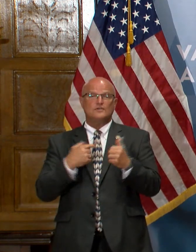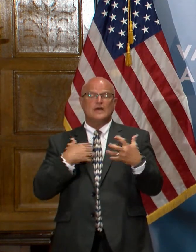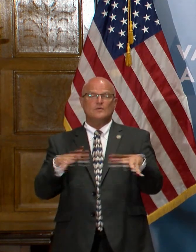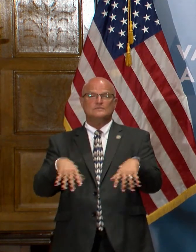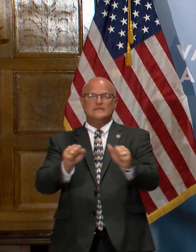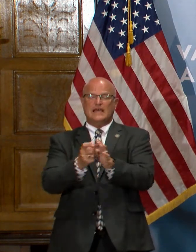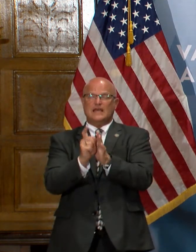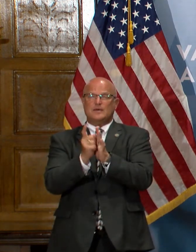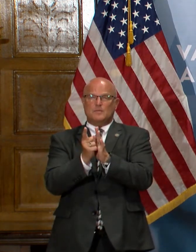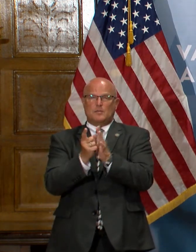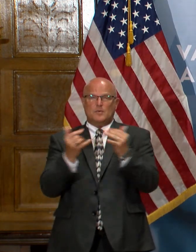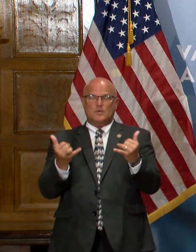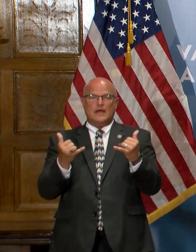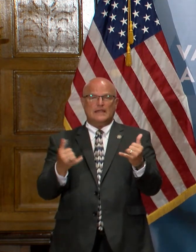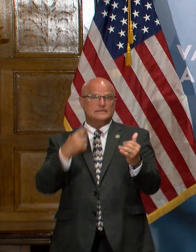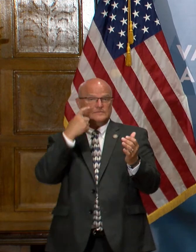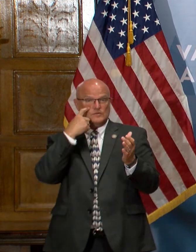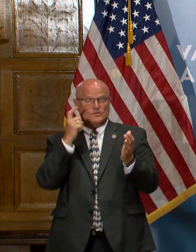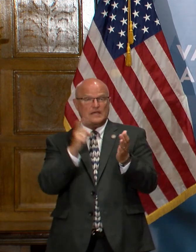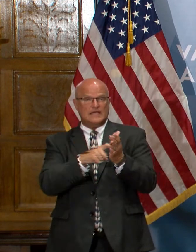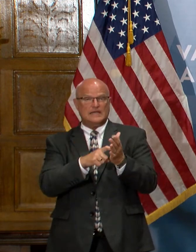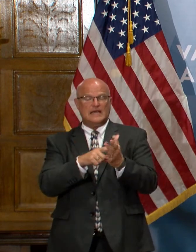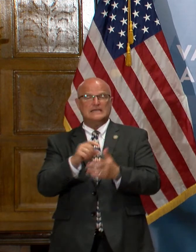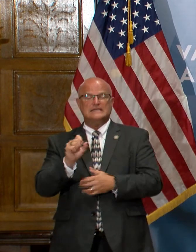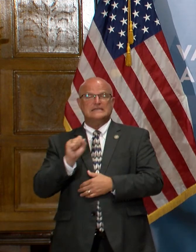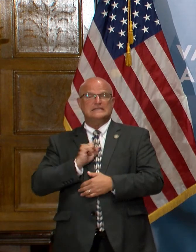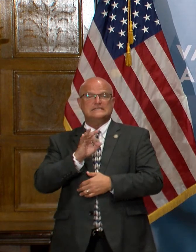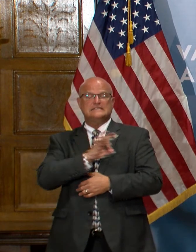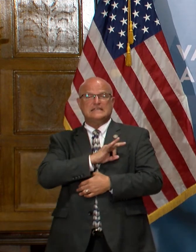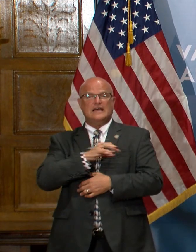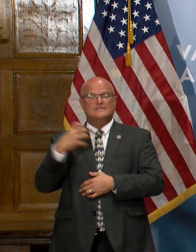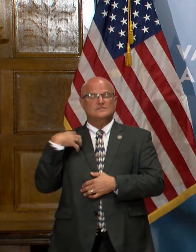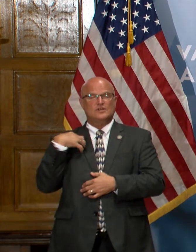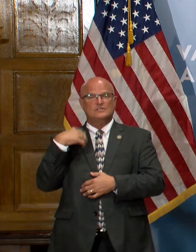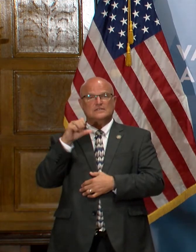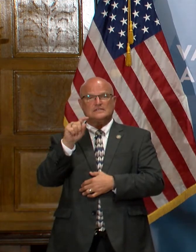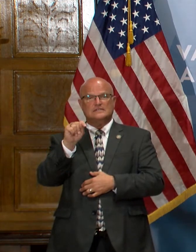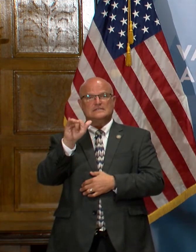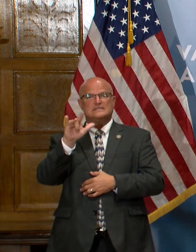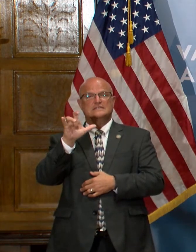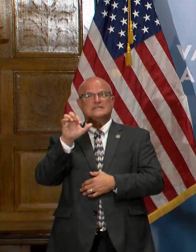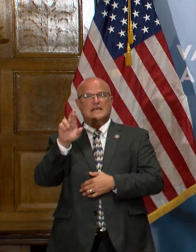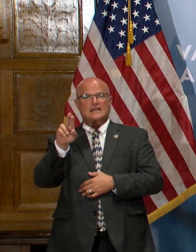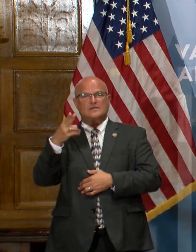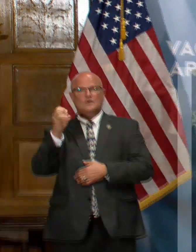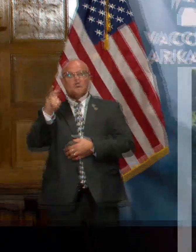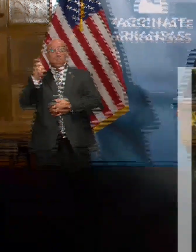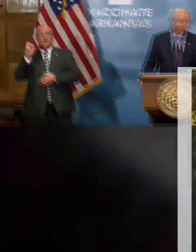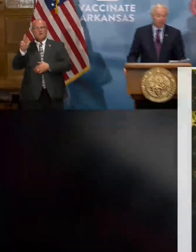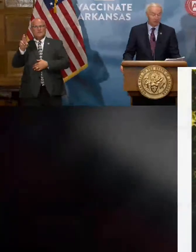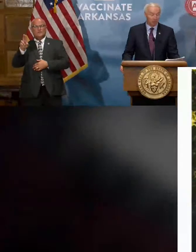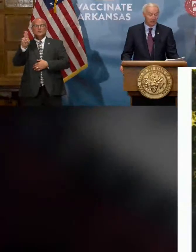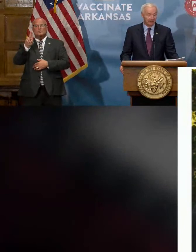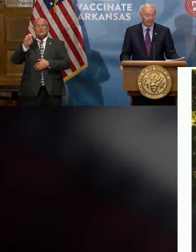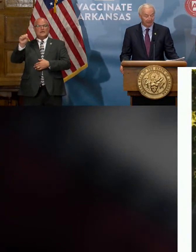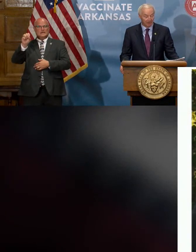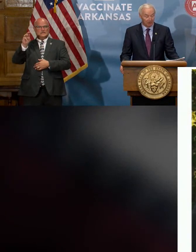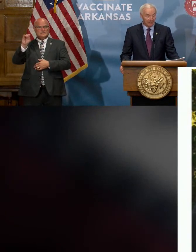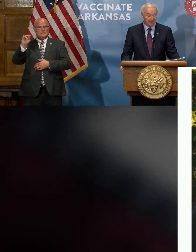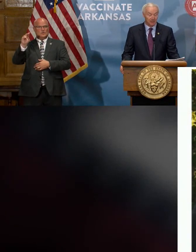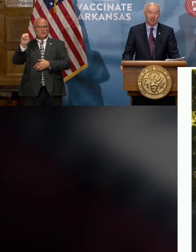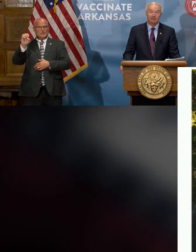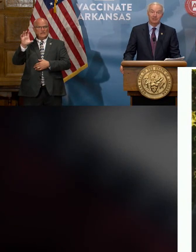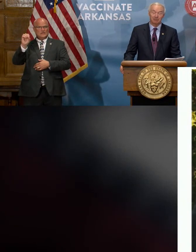take a moment to recognize Staff Sergeant Taylor Hoover of the United States Marine Corps, who is one of